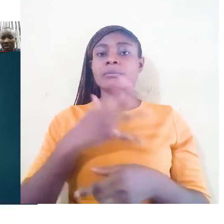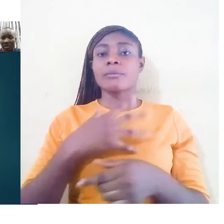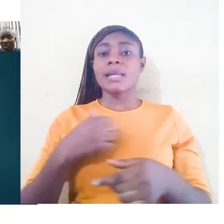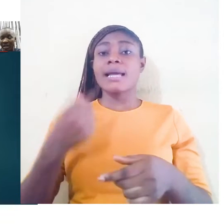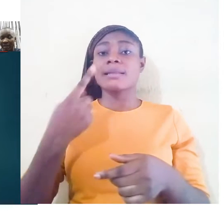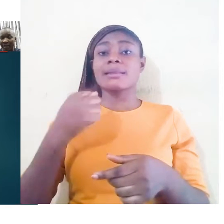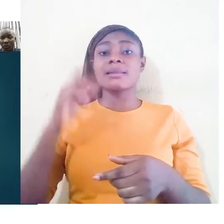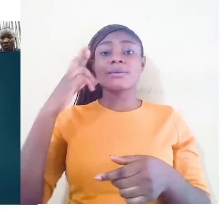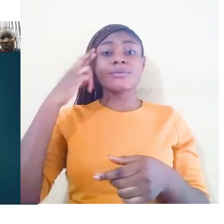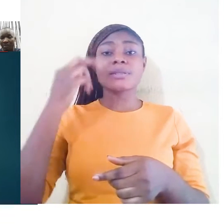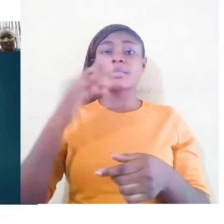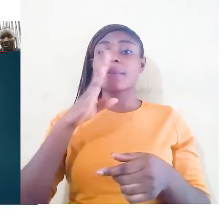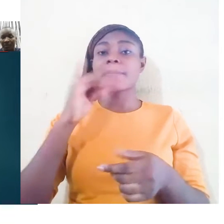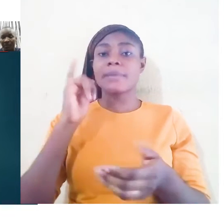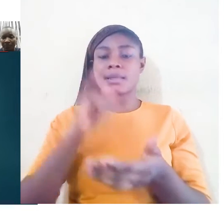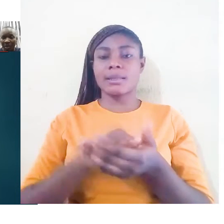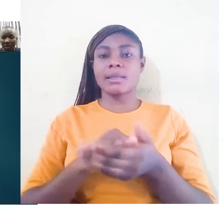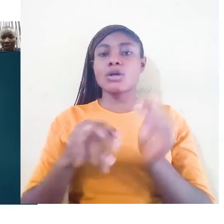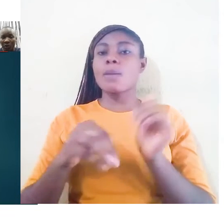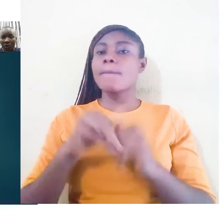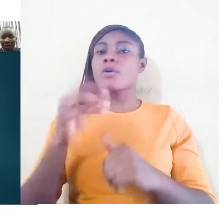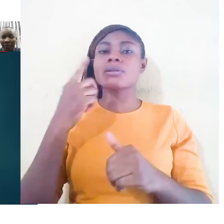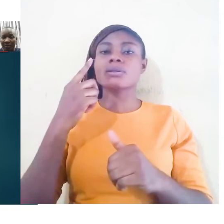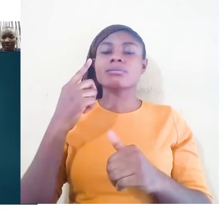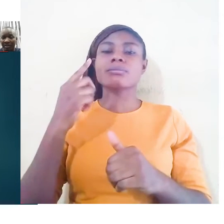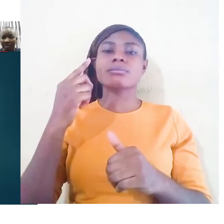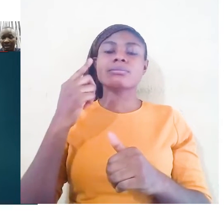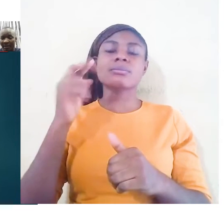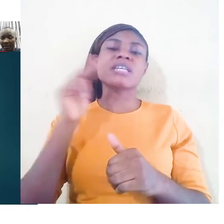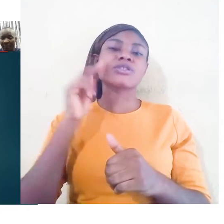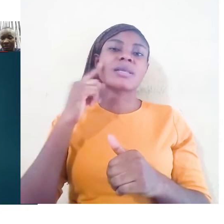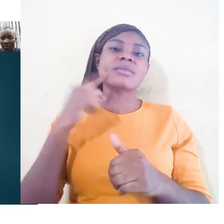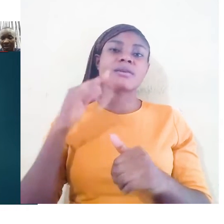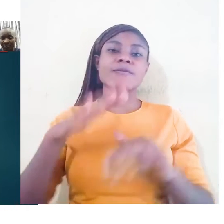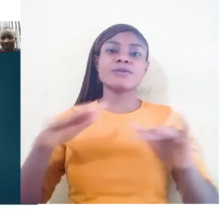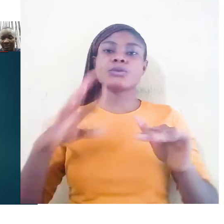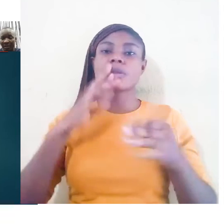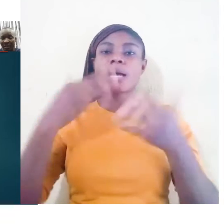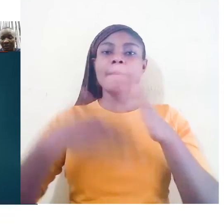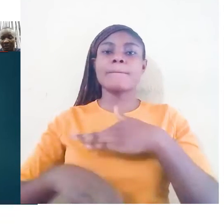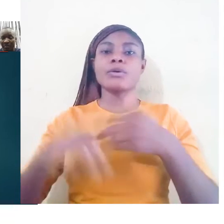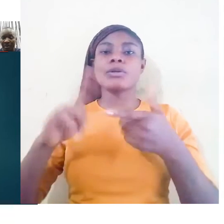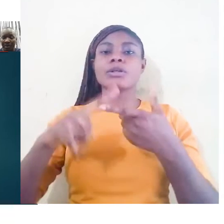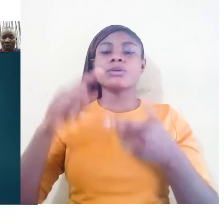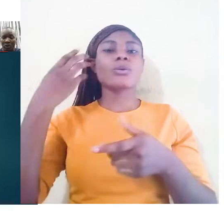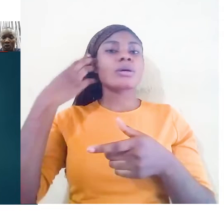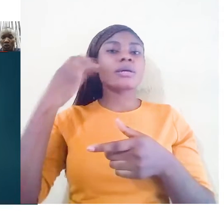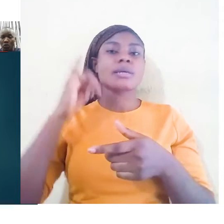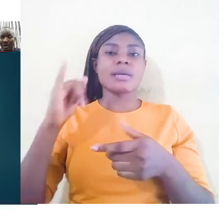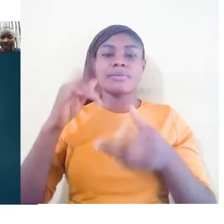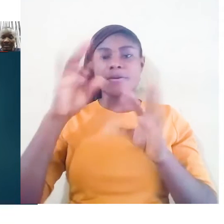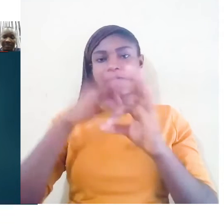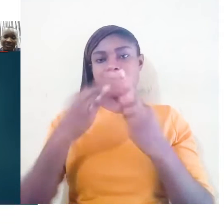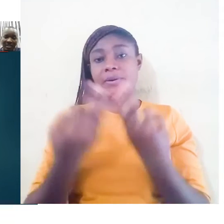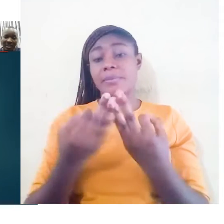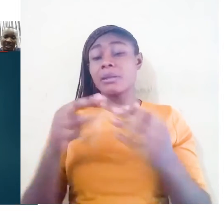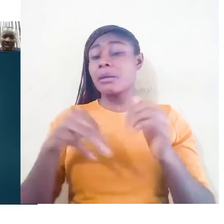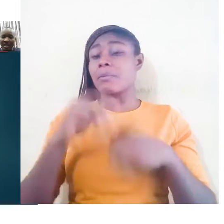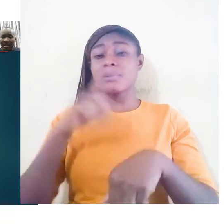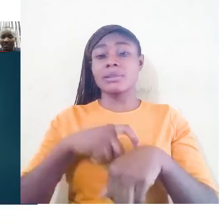most Nigerian deaf children are born into hearing families, and then most times it's difficult for parents to